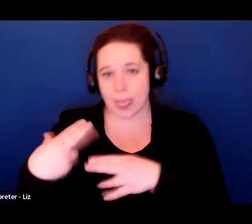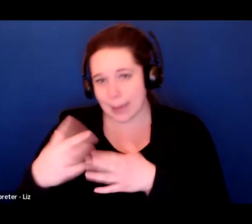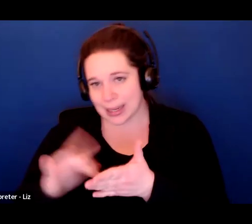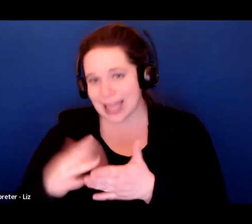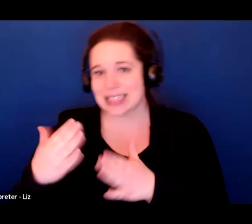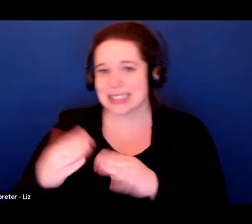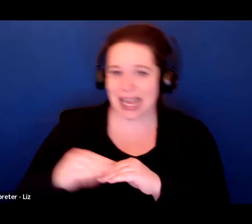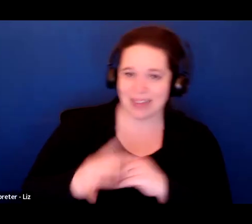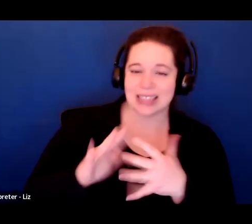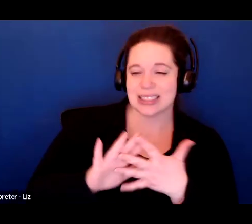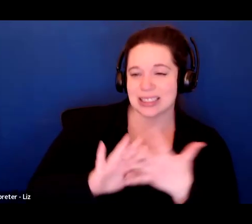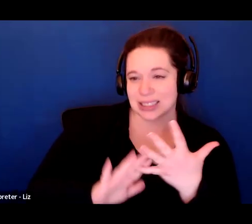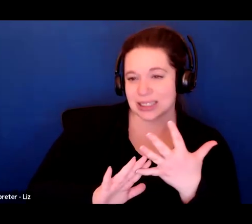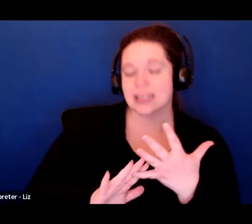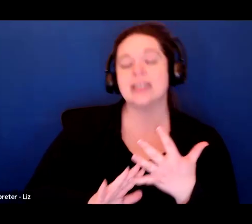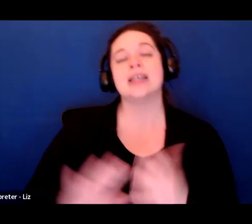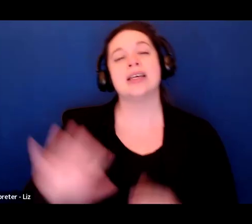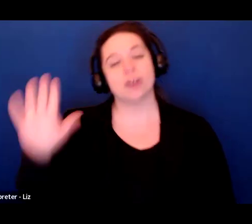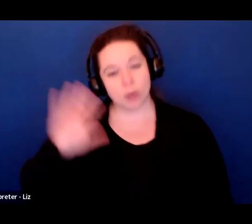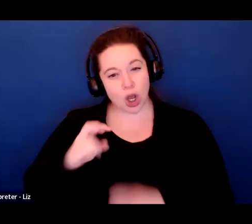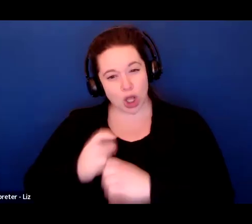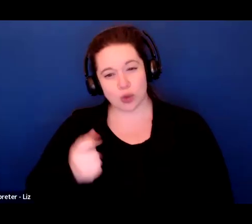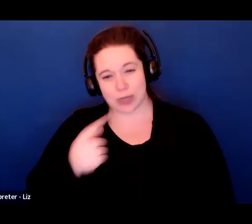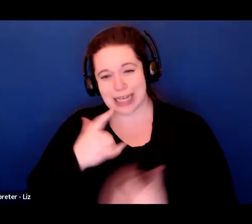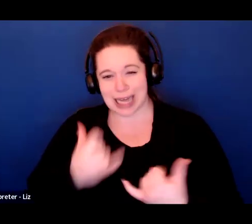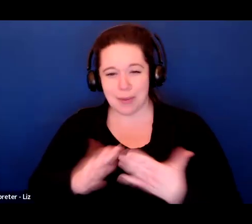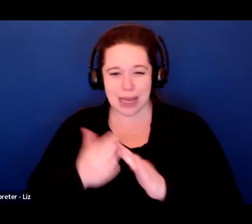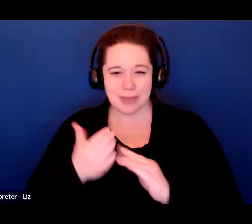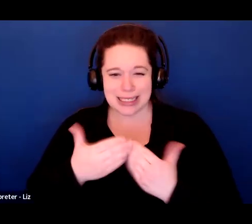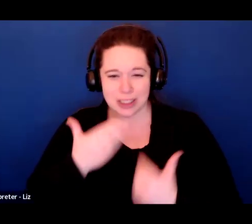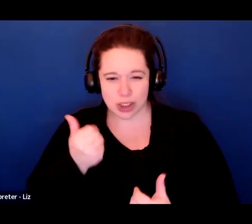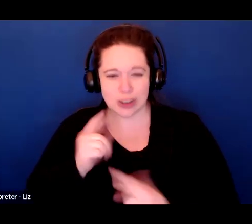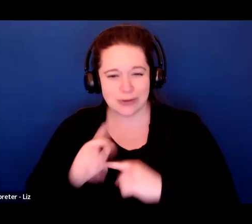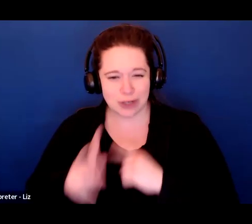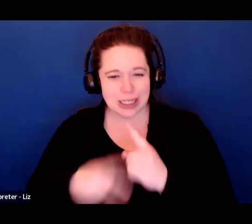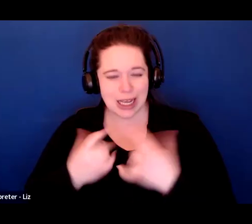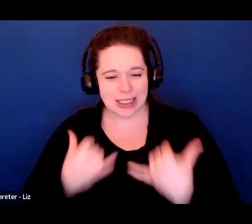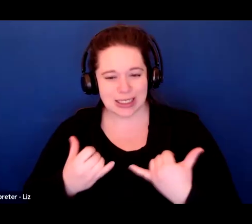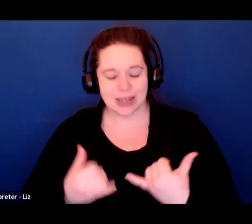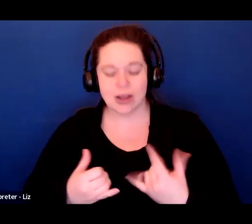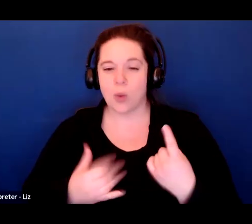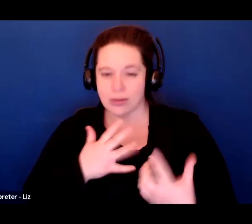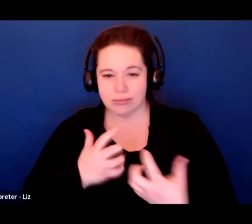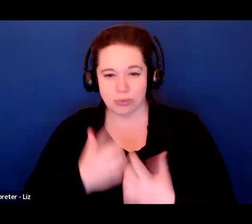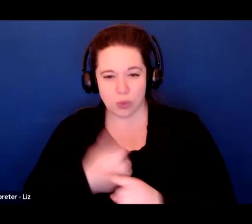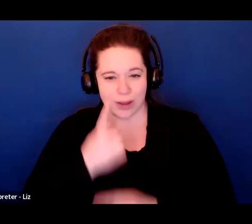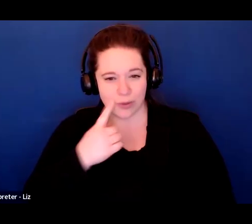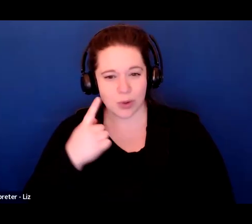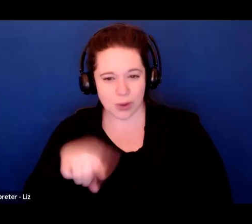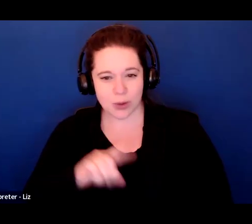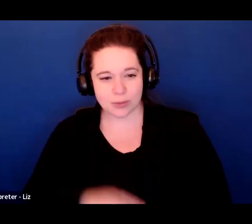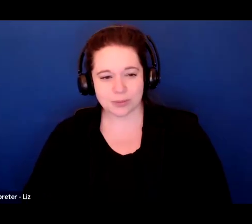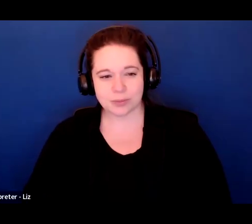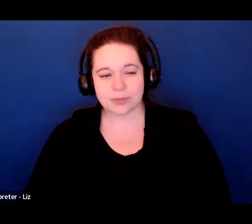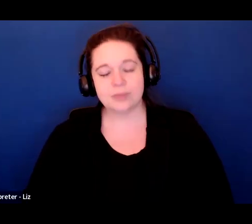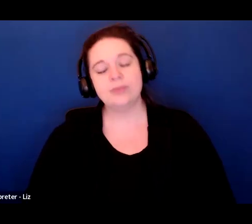they're easier to take than they used to be. And there's different kinds. So there will be one that will be right for you. And